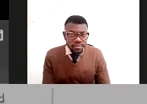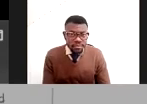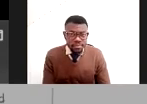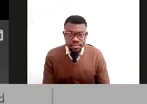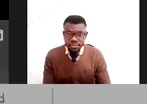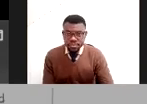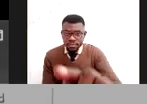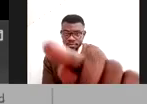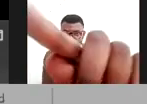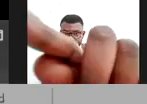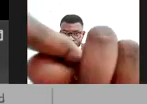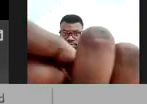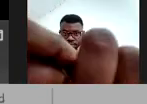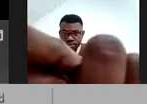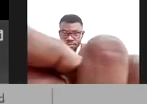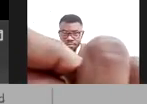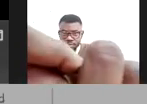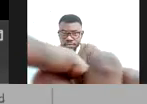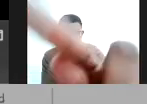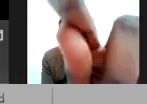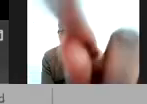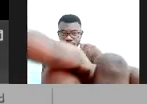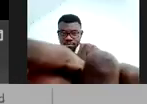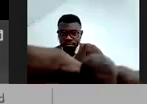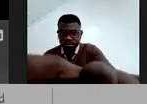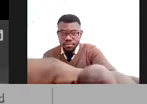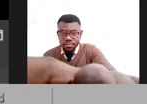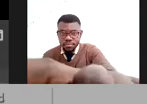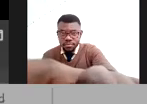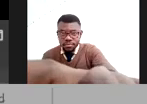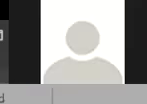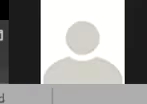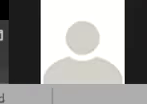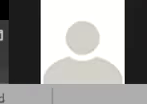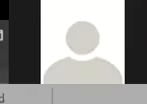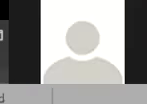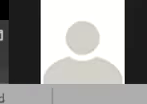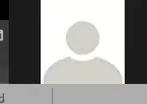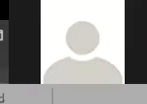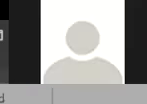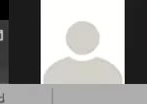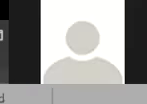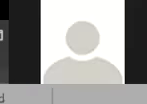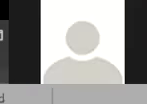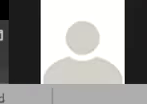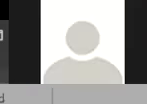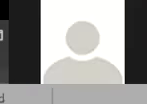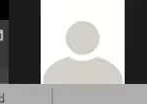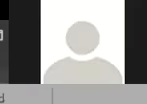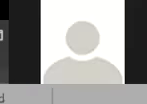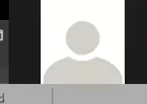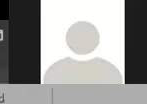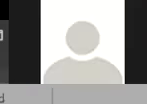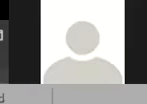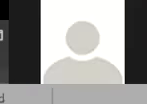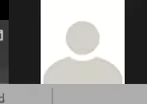you get a bit out of the comparability of prices. So maybe then we can go to the next page